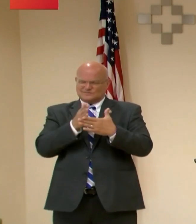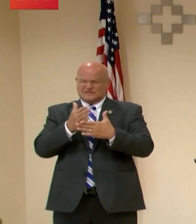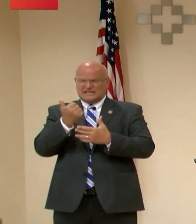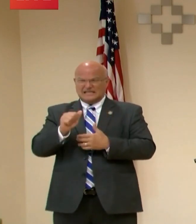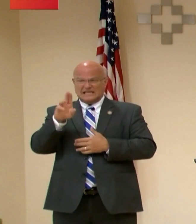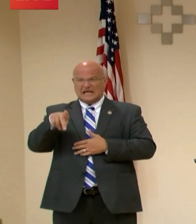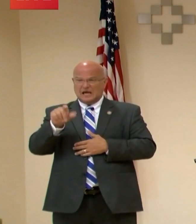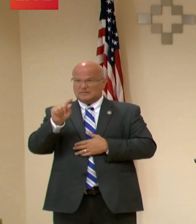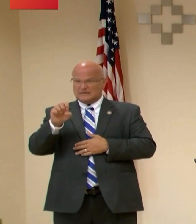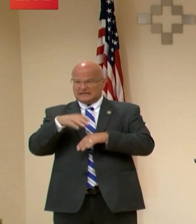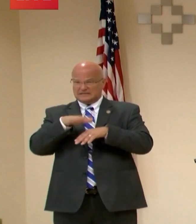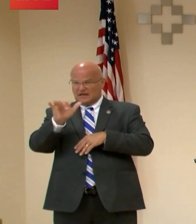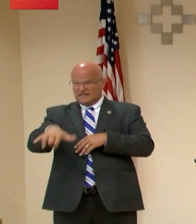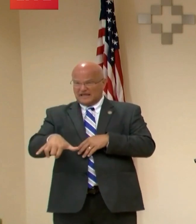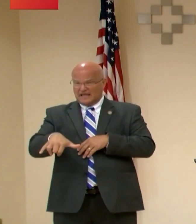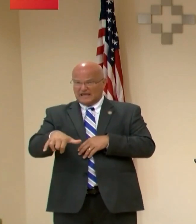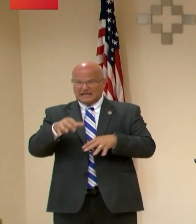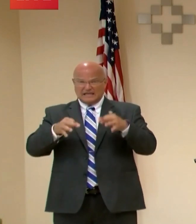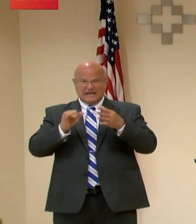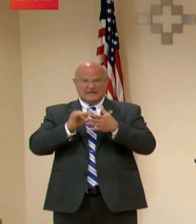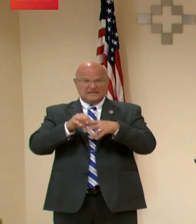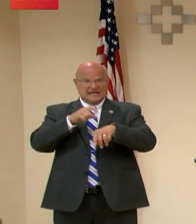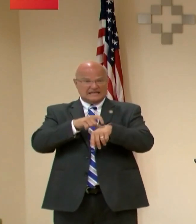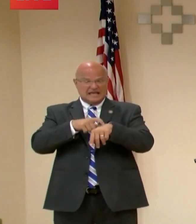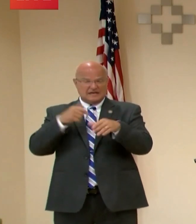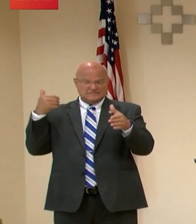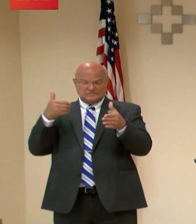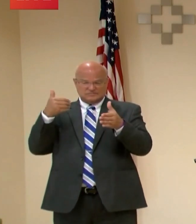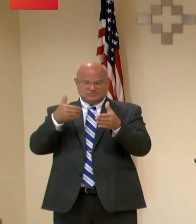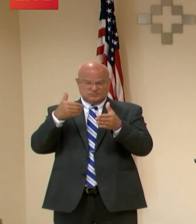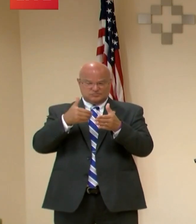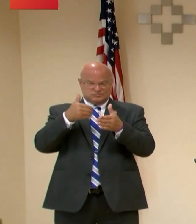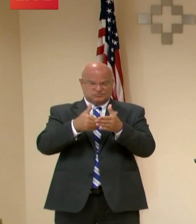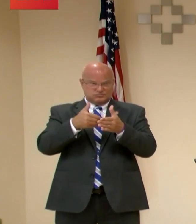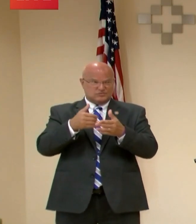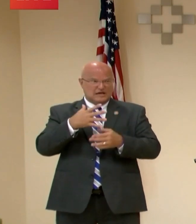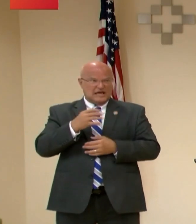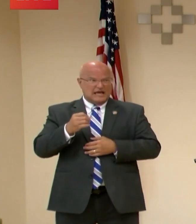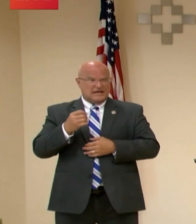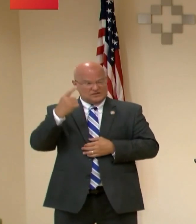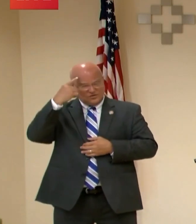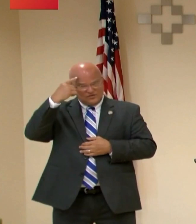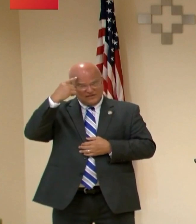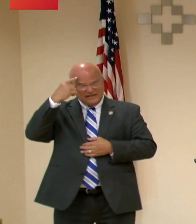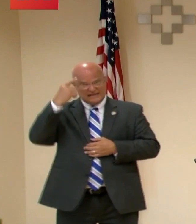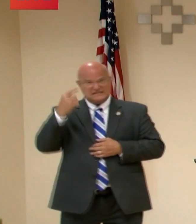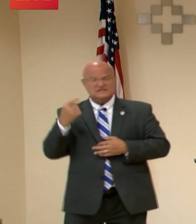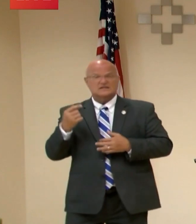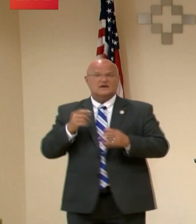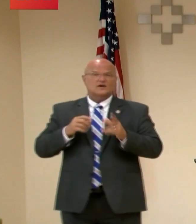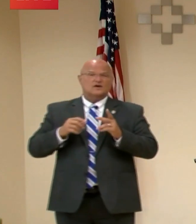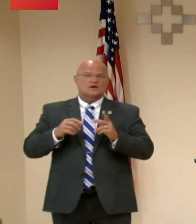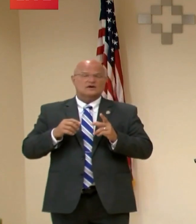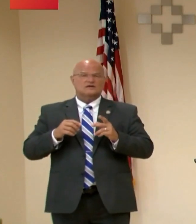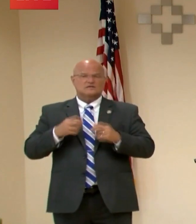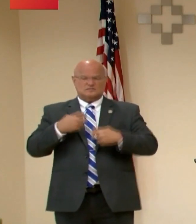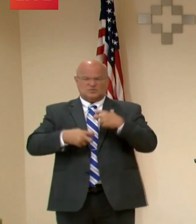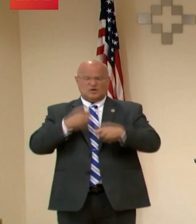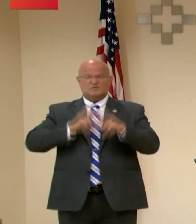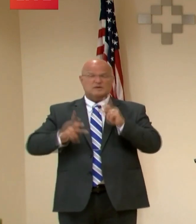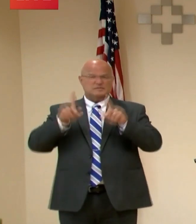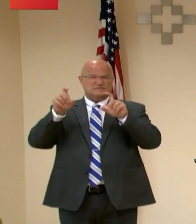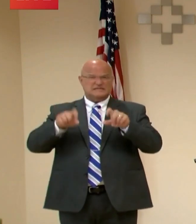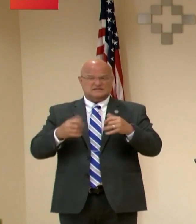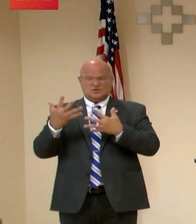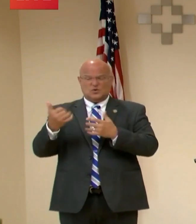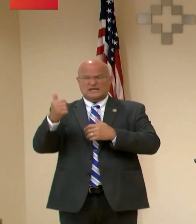Any updates on that, on whether that time will be shortened? And do you think it's dissuading people from getting tested when they have to